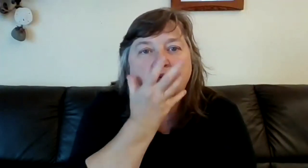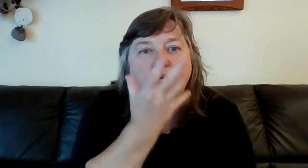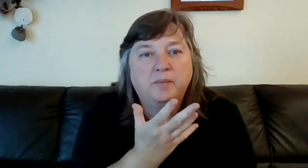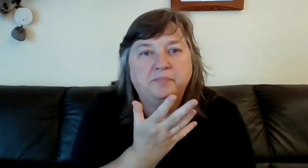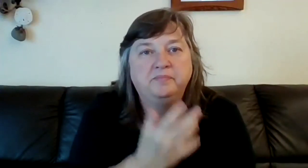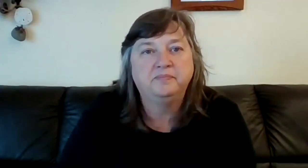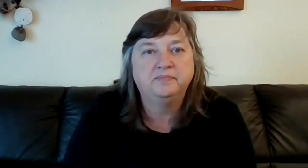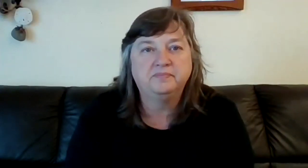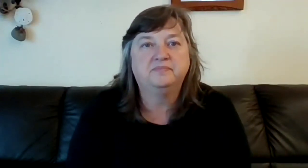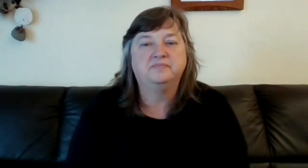warm.